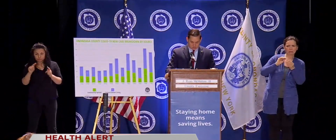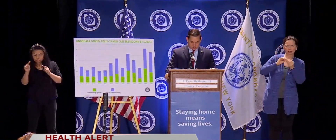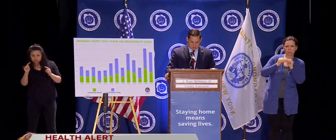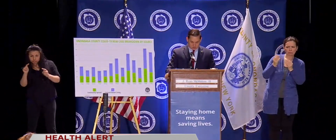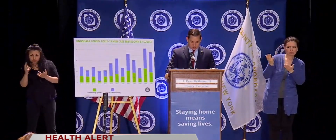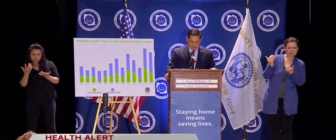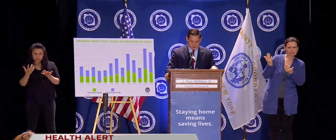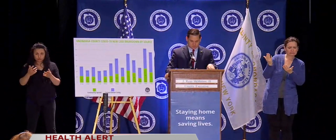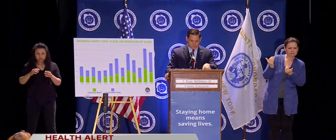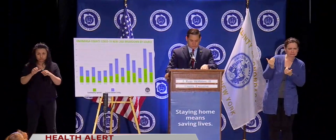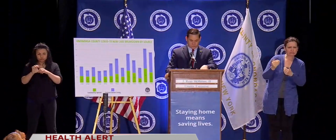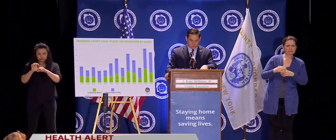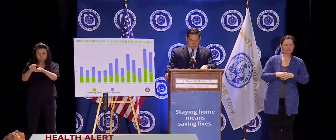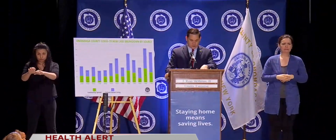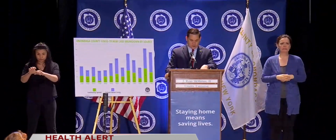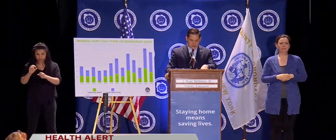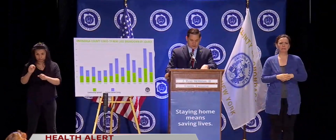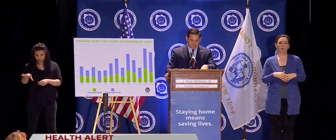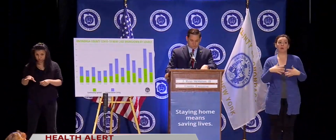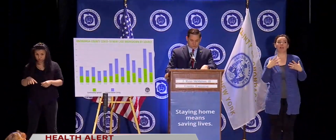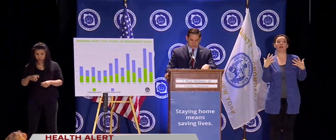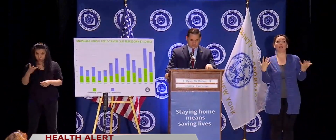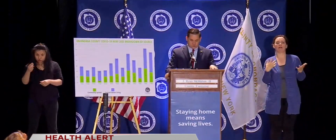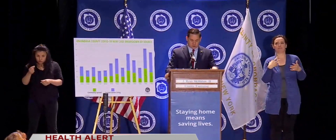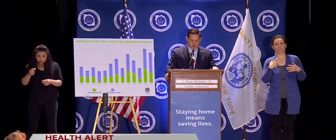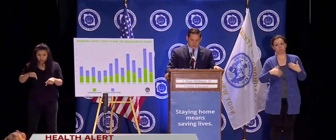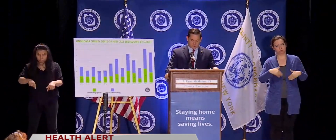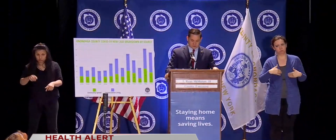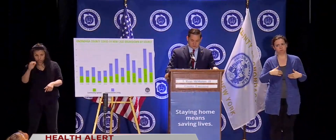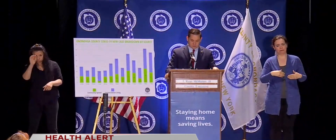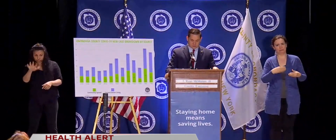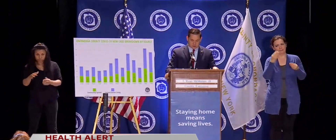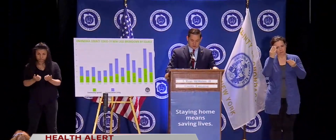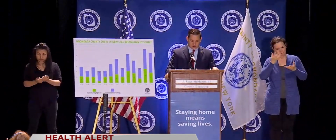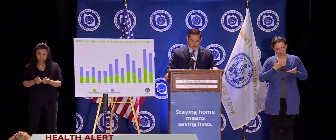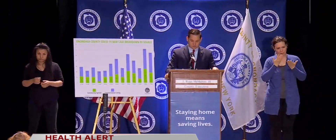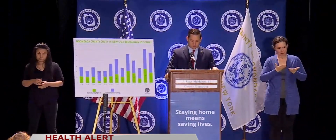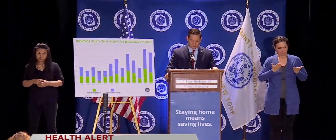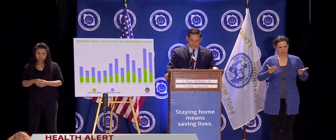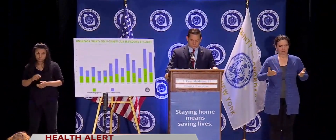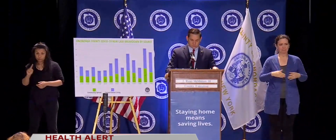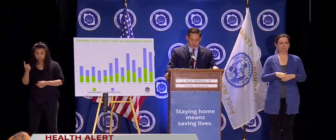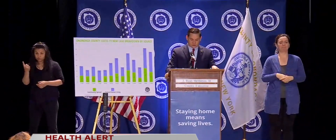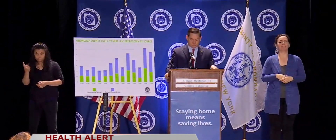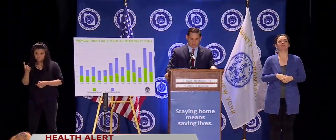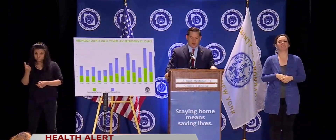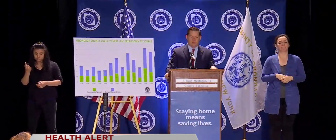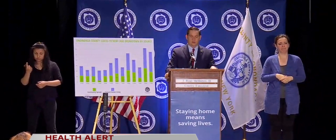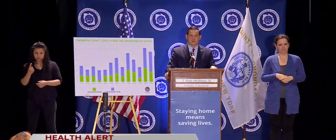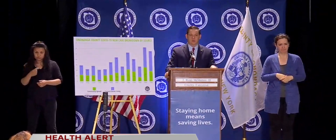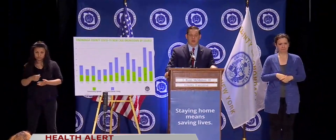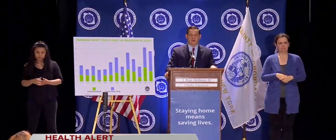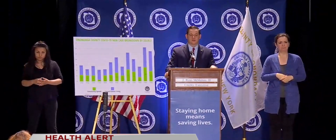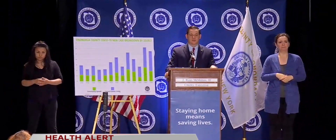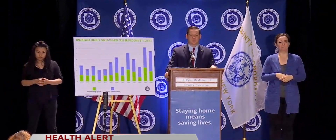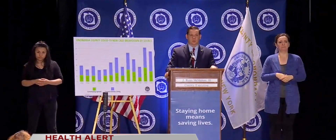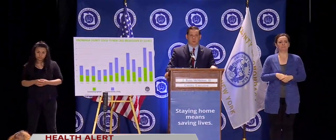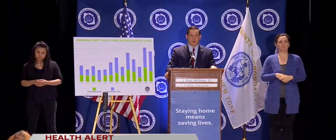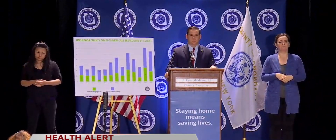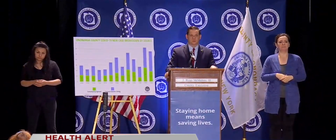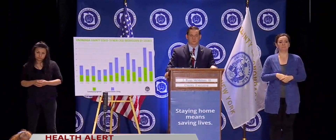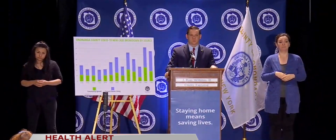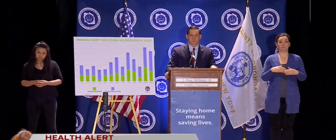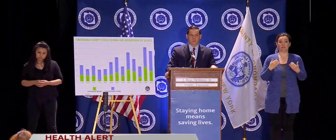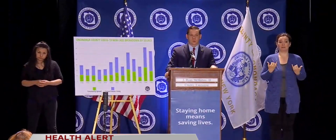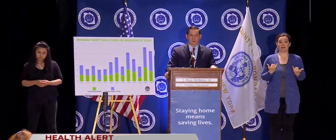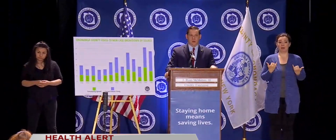Uh, and so let's start out with this. As of right now, we have no deaths to